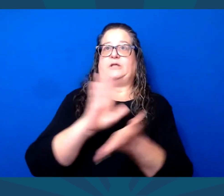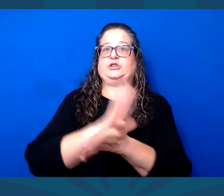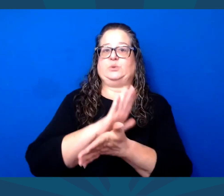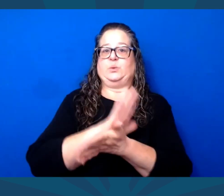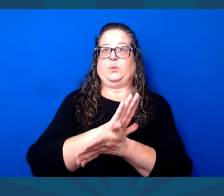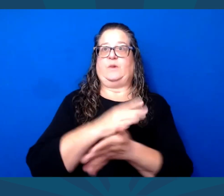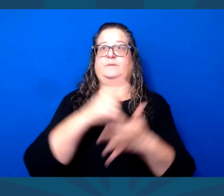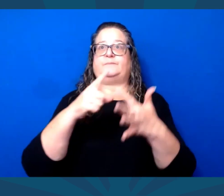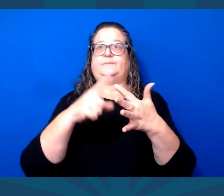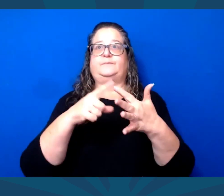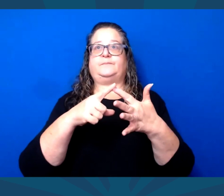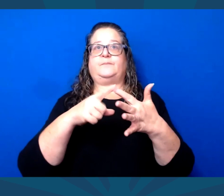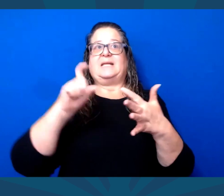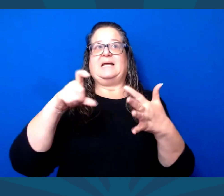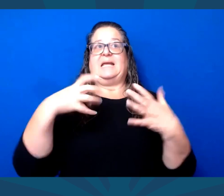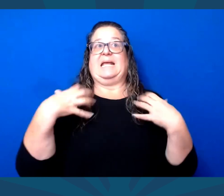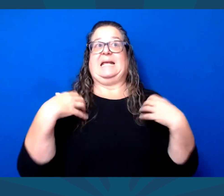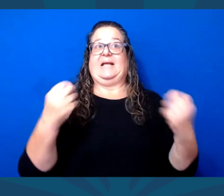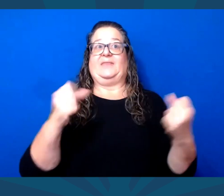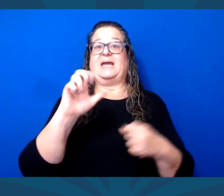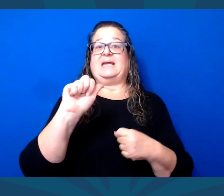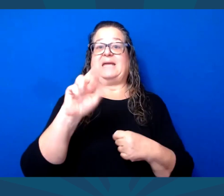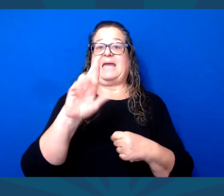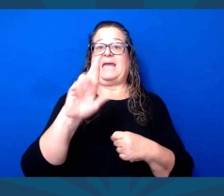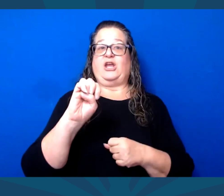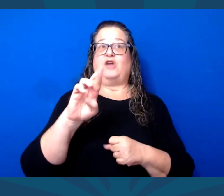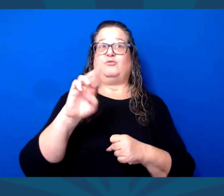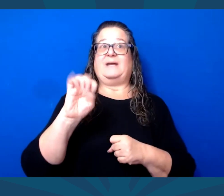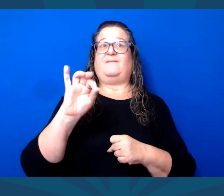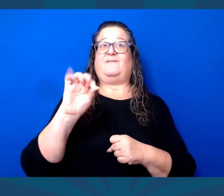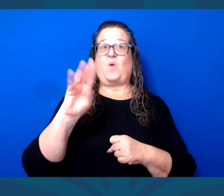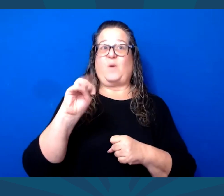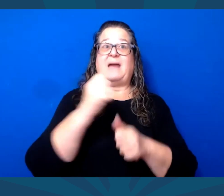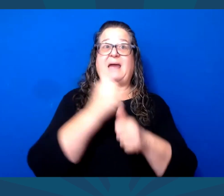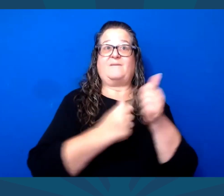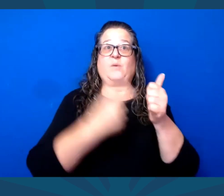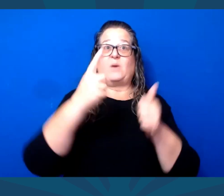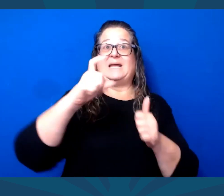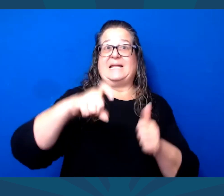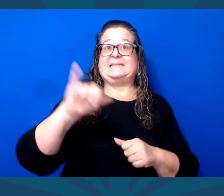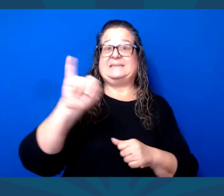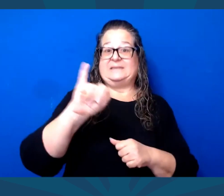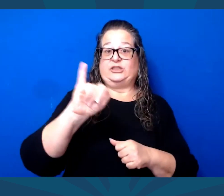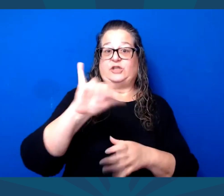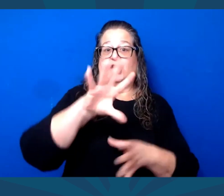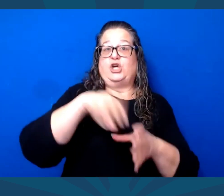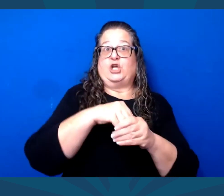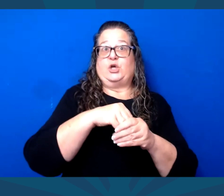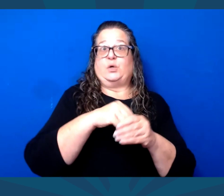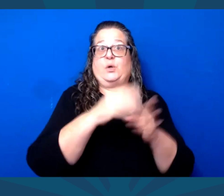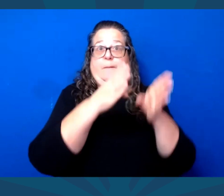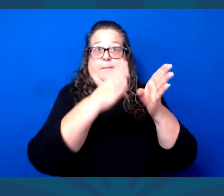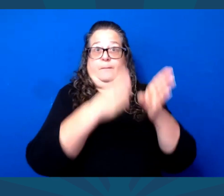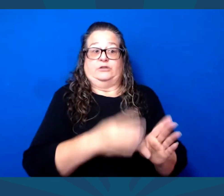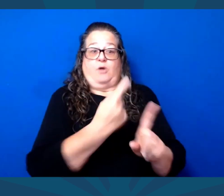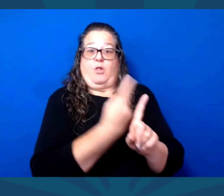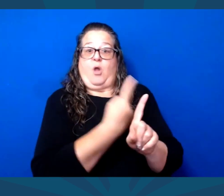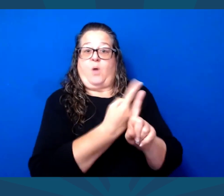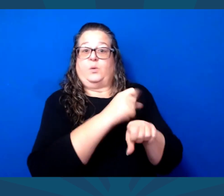and properly fund our public schools. 2, we need healthcare reform. Everyone needs